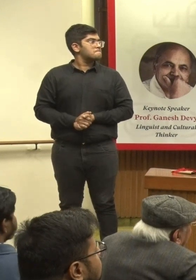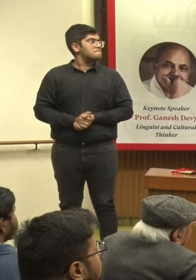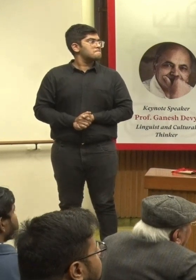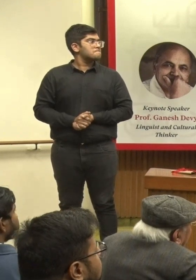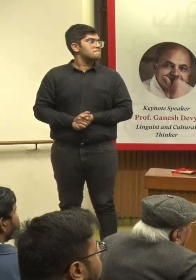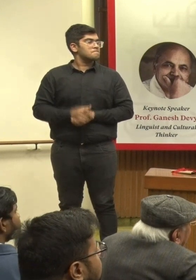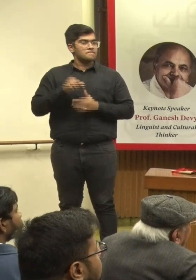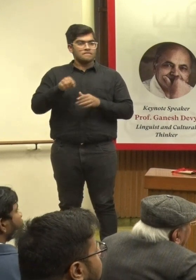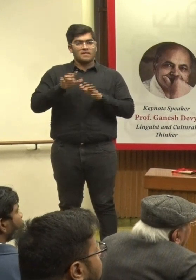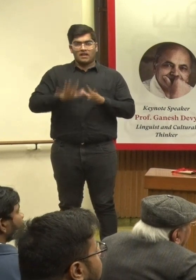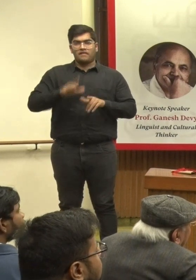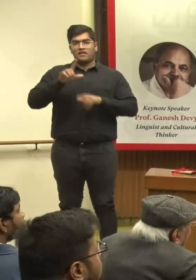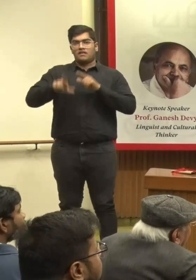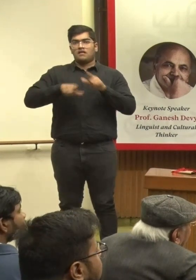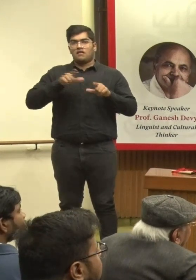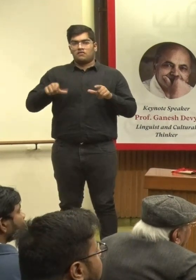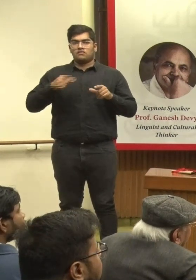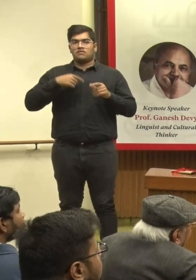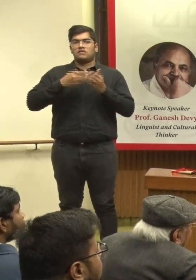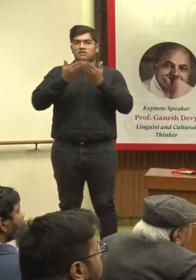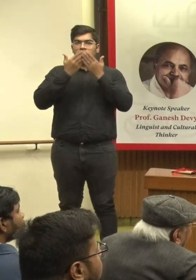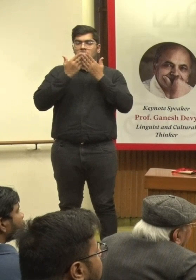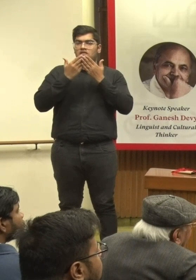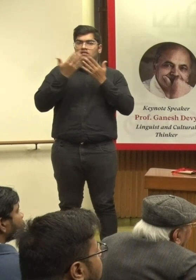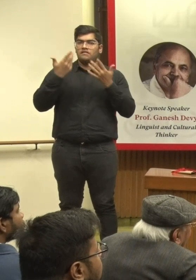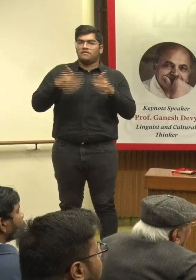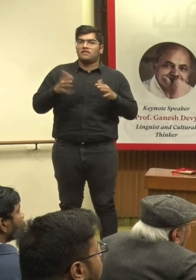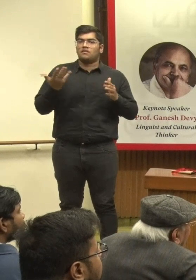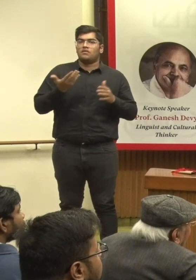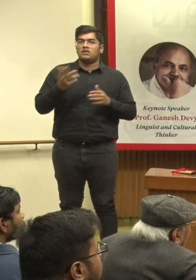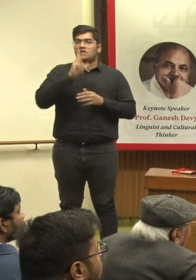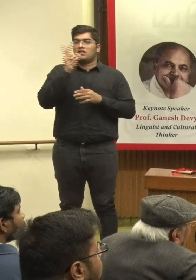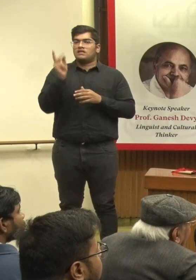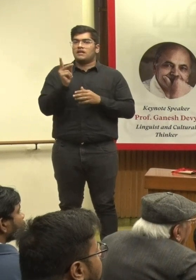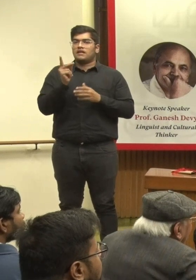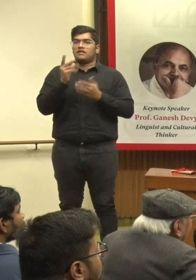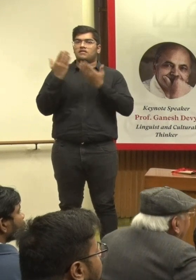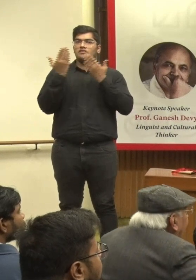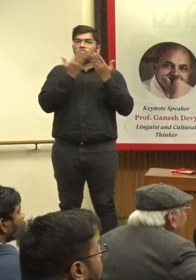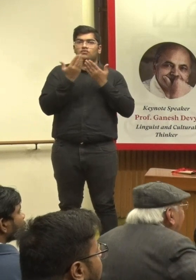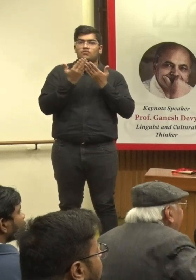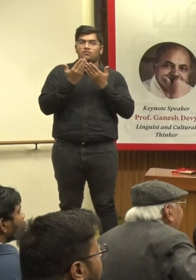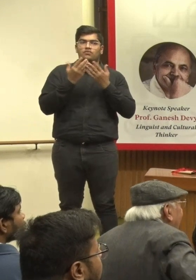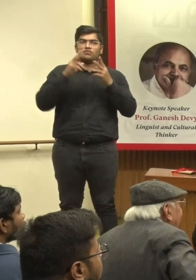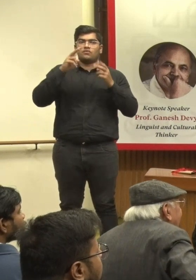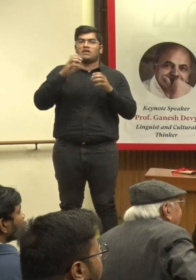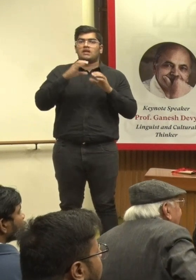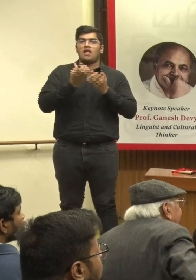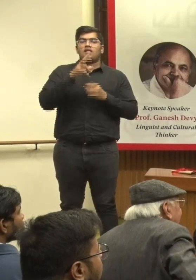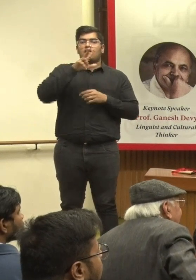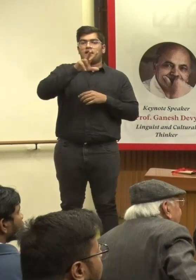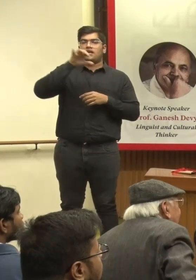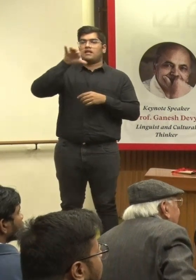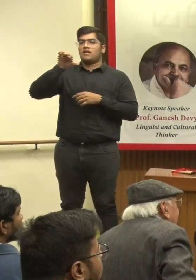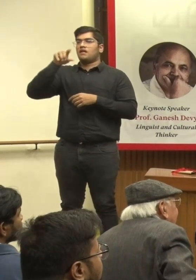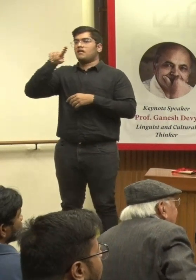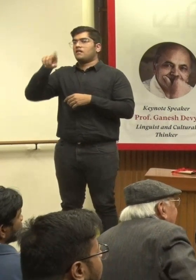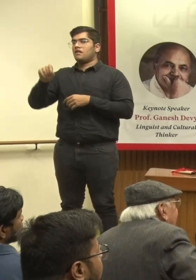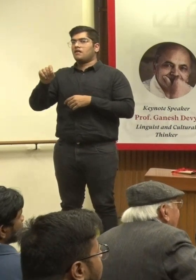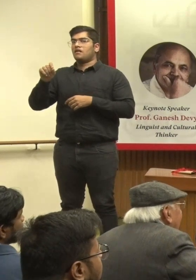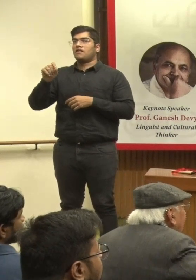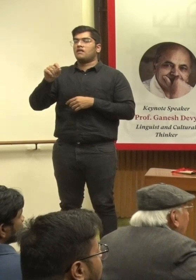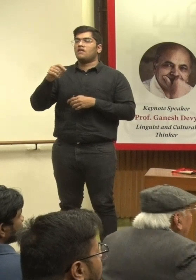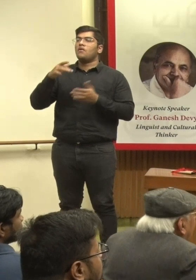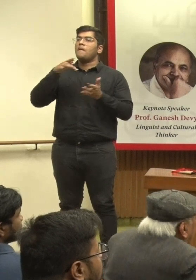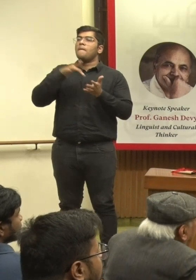They have a language. I studied my secondary schooling, my 8th, 9th, 10th standard schooling was done in